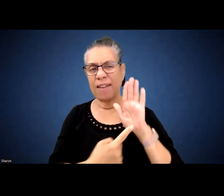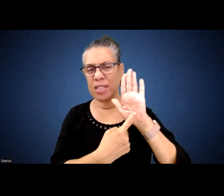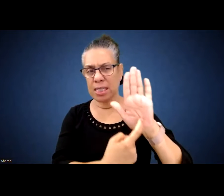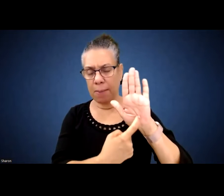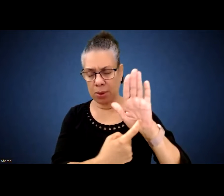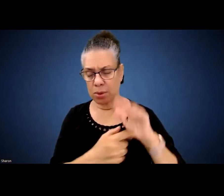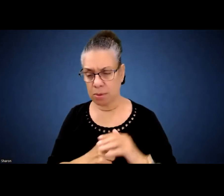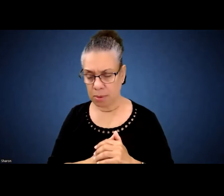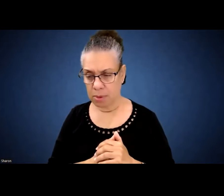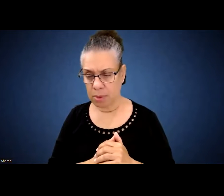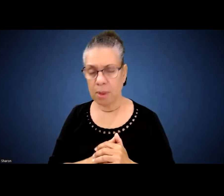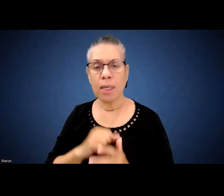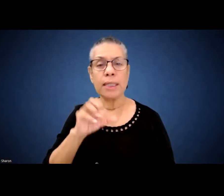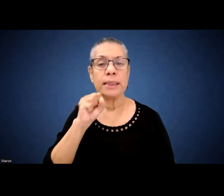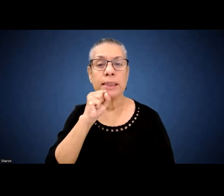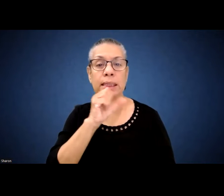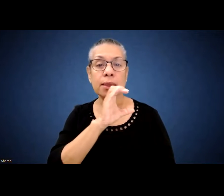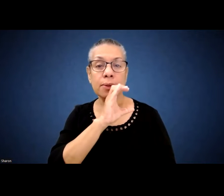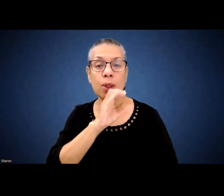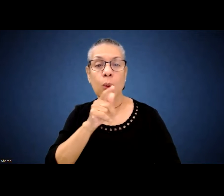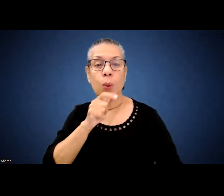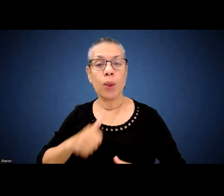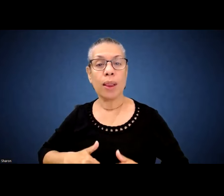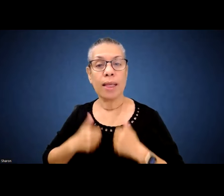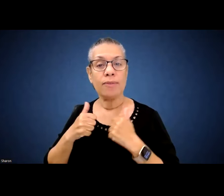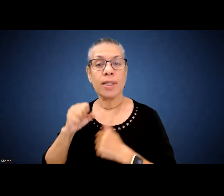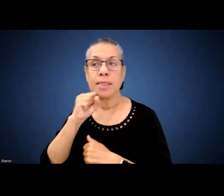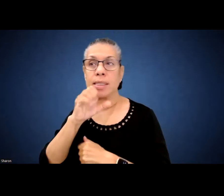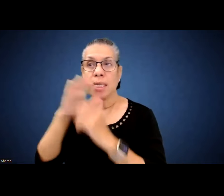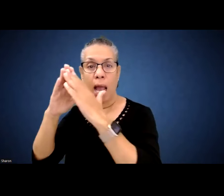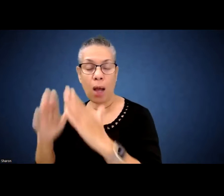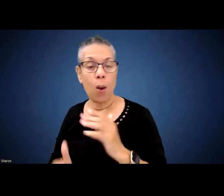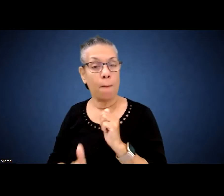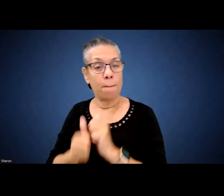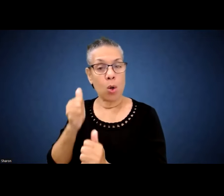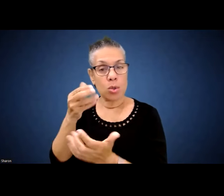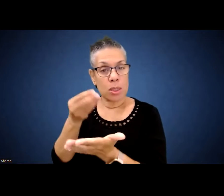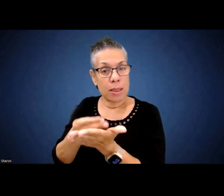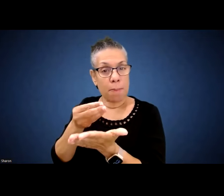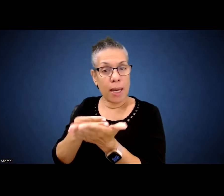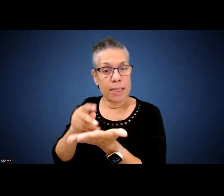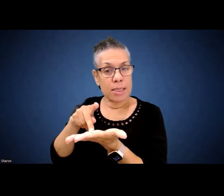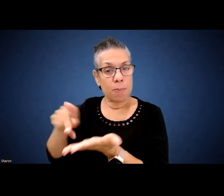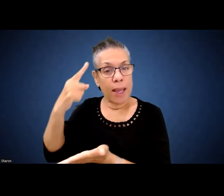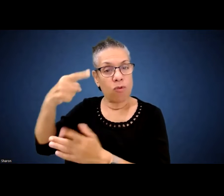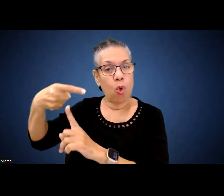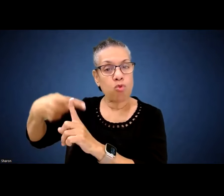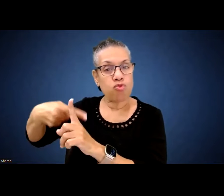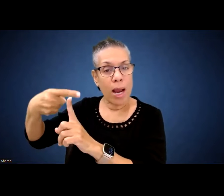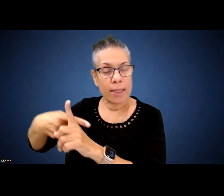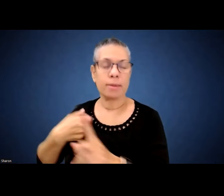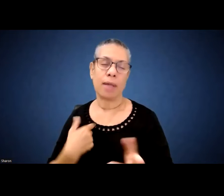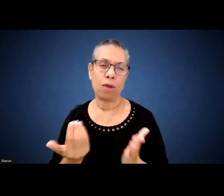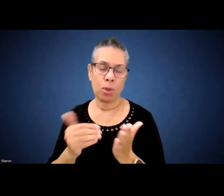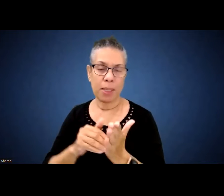of elders living in senior housing who are paying a majority of their income in rent. So just to repeat that,